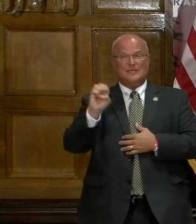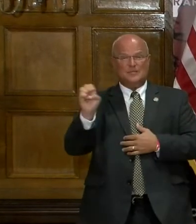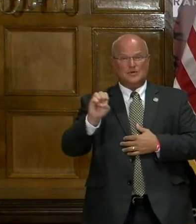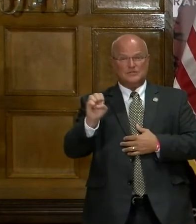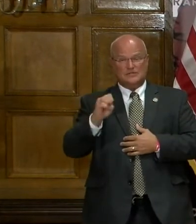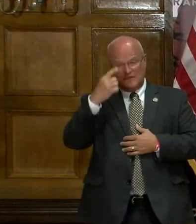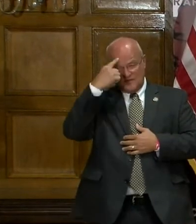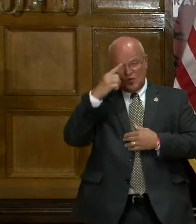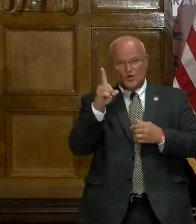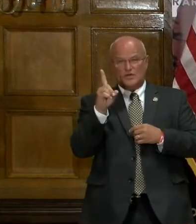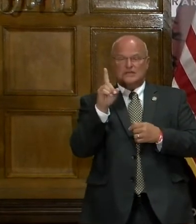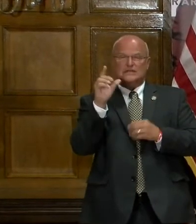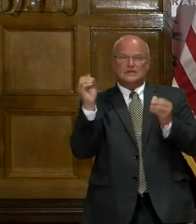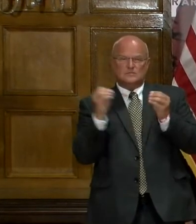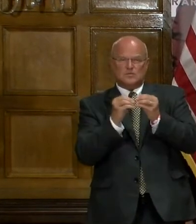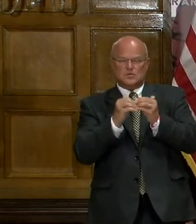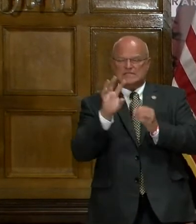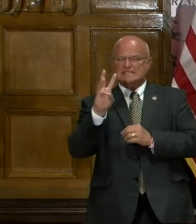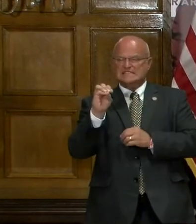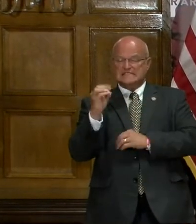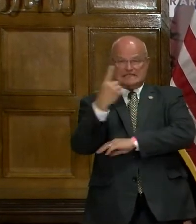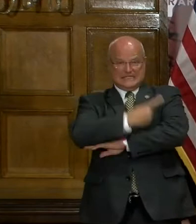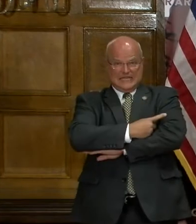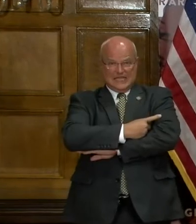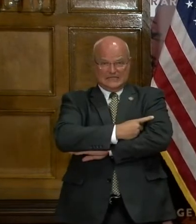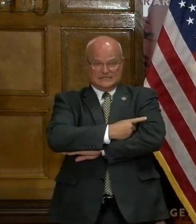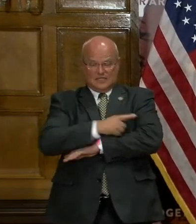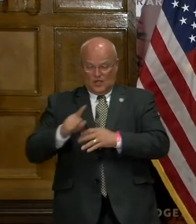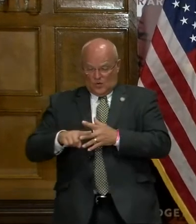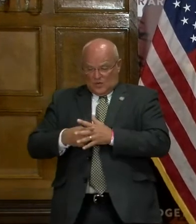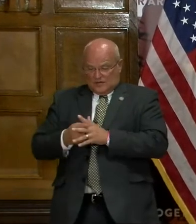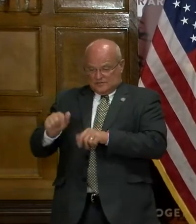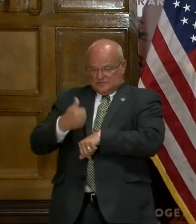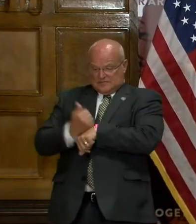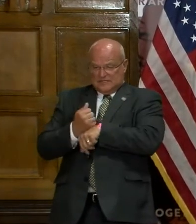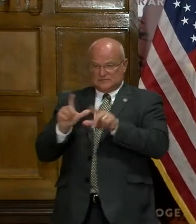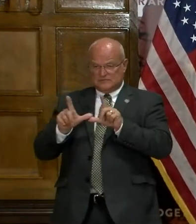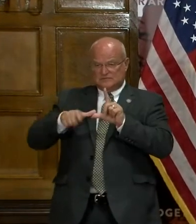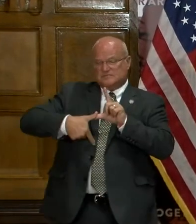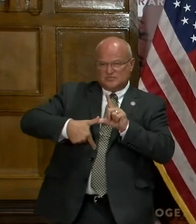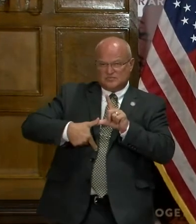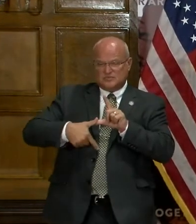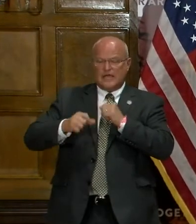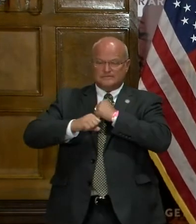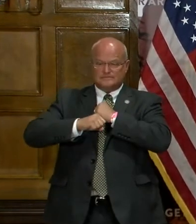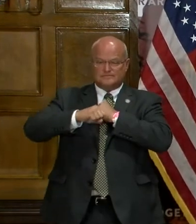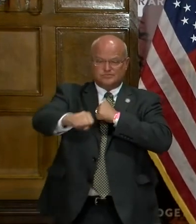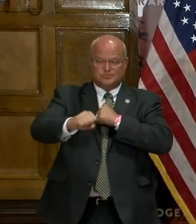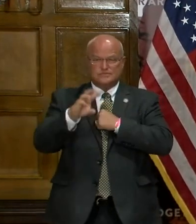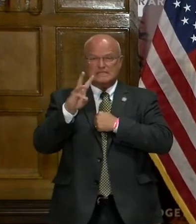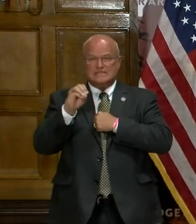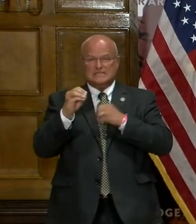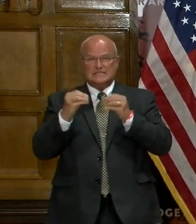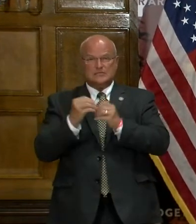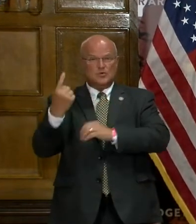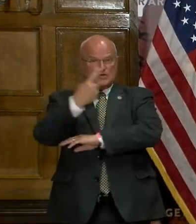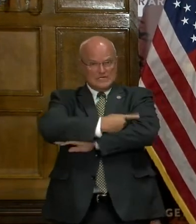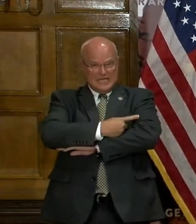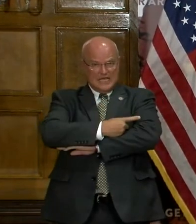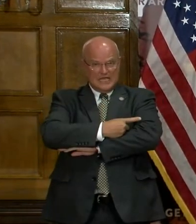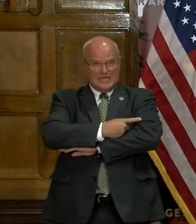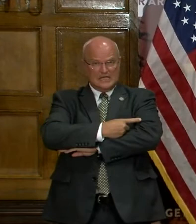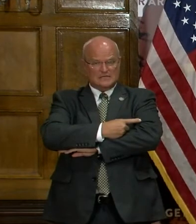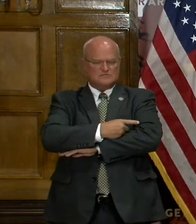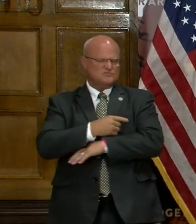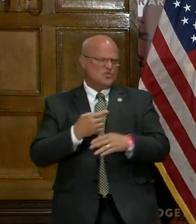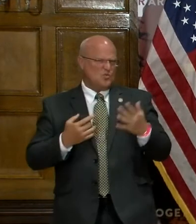another 60 days. The original one was set to expire. I extended that for 60 days. You might say,